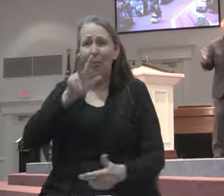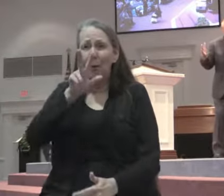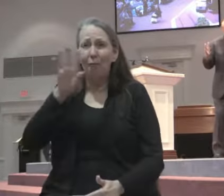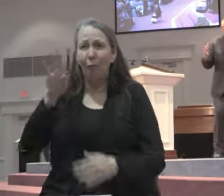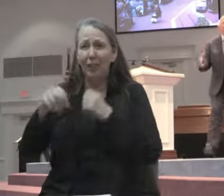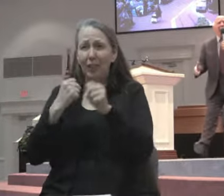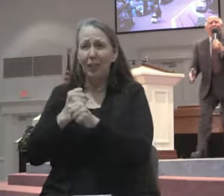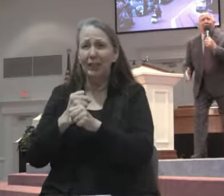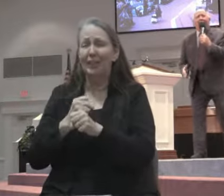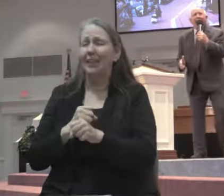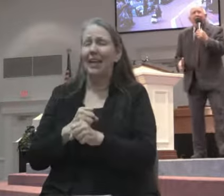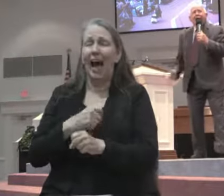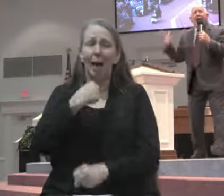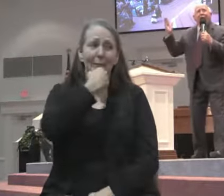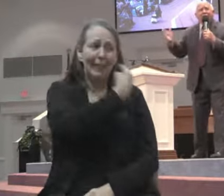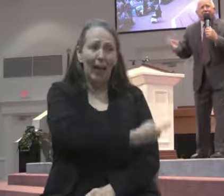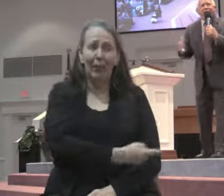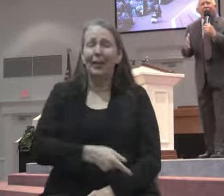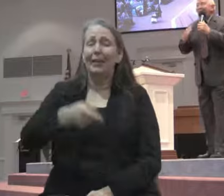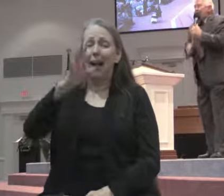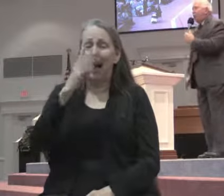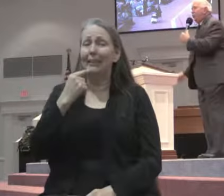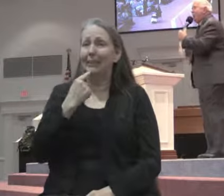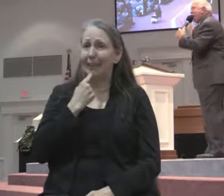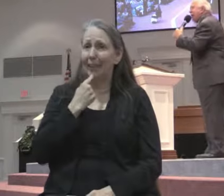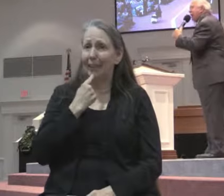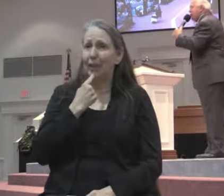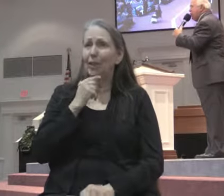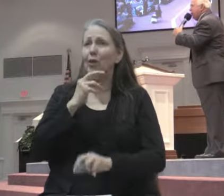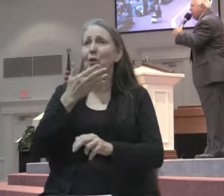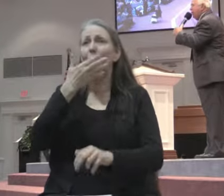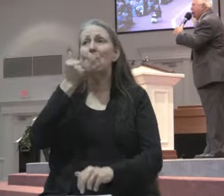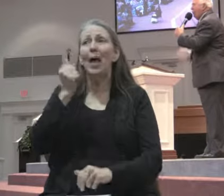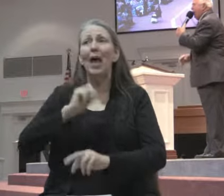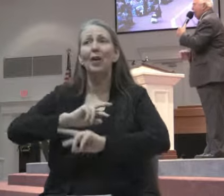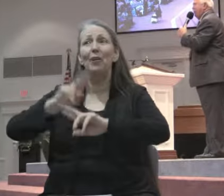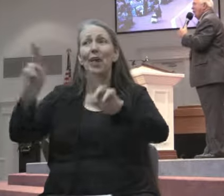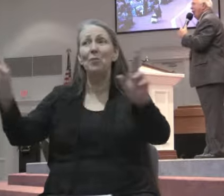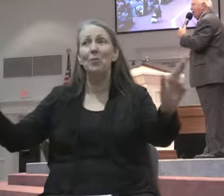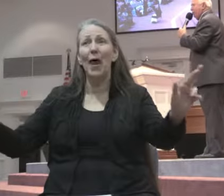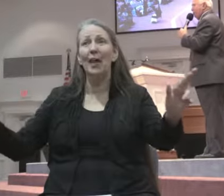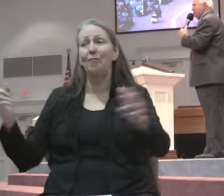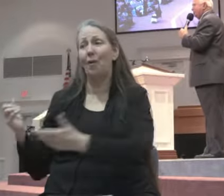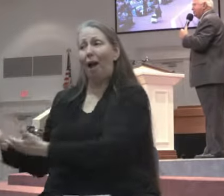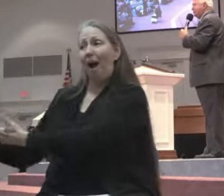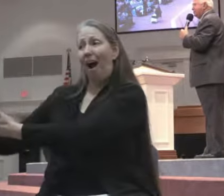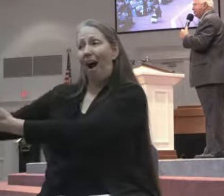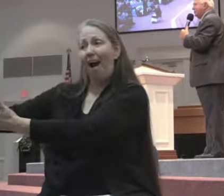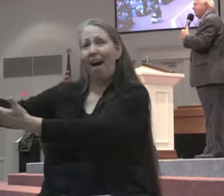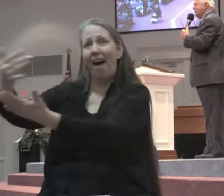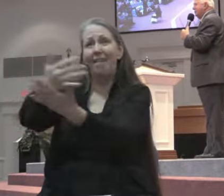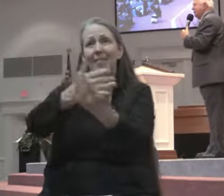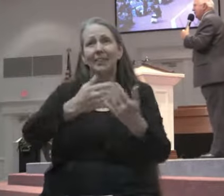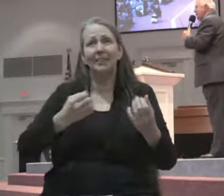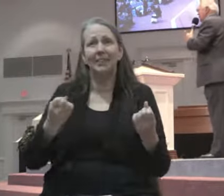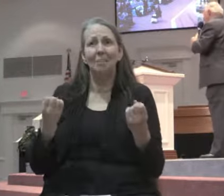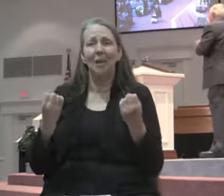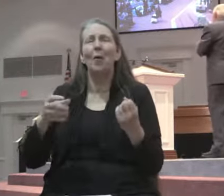34 years, I'm telling you. God said, you've been getting yourself ready for the harvest.